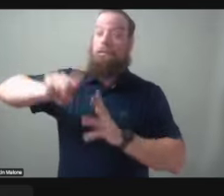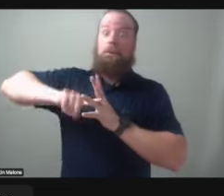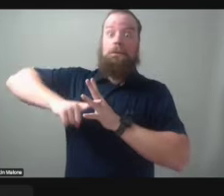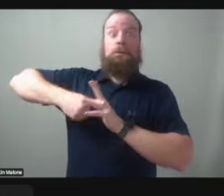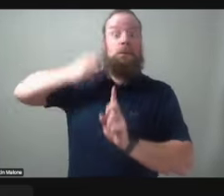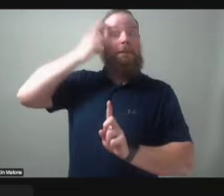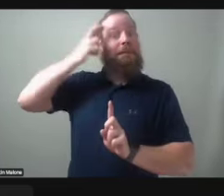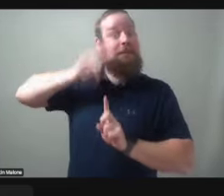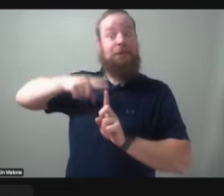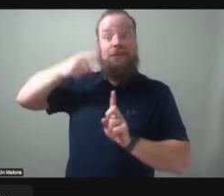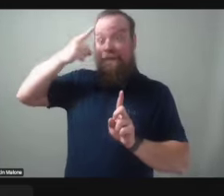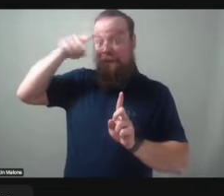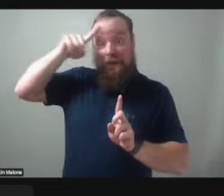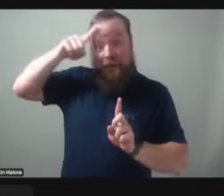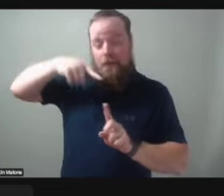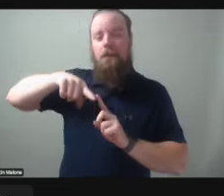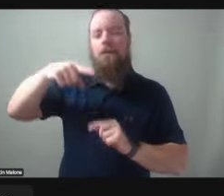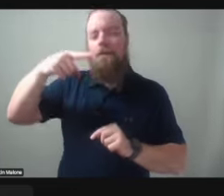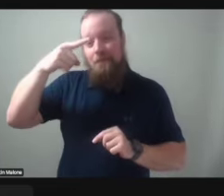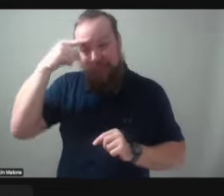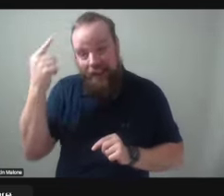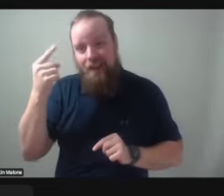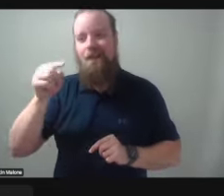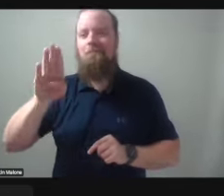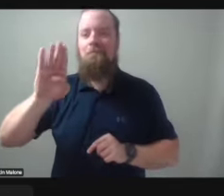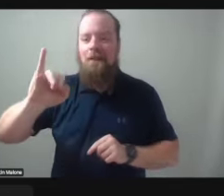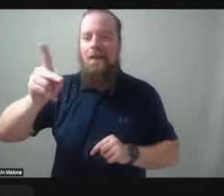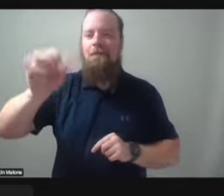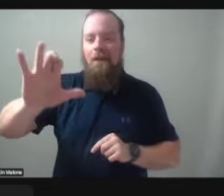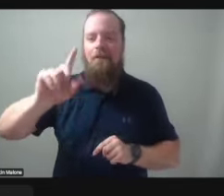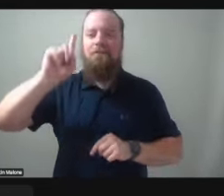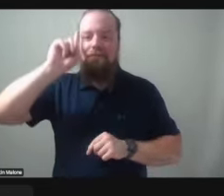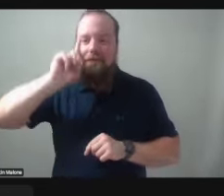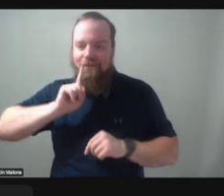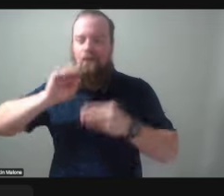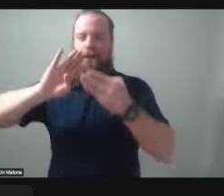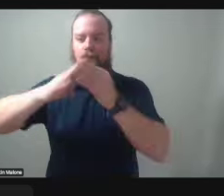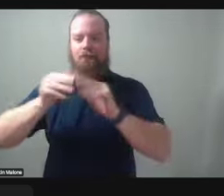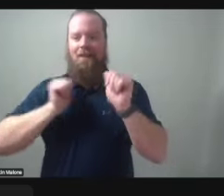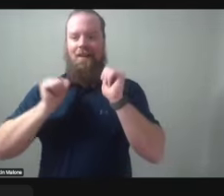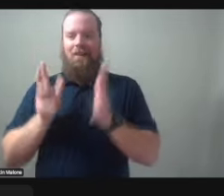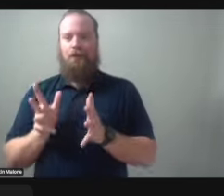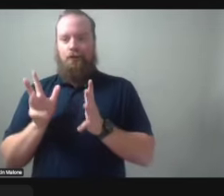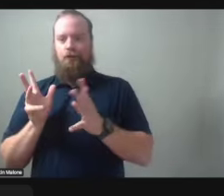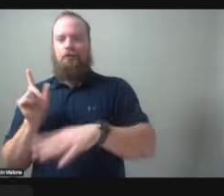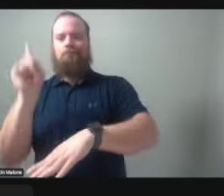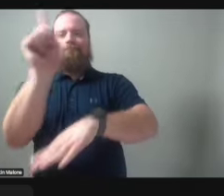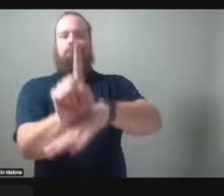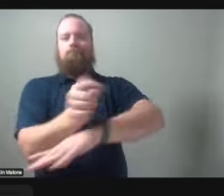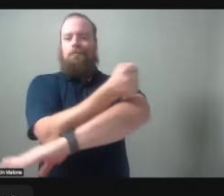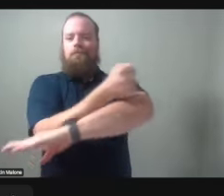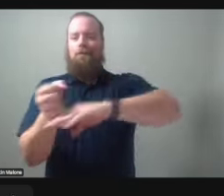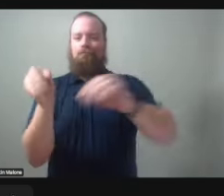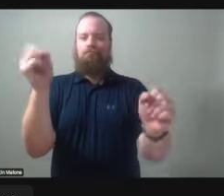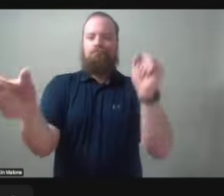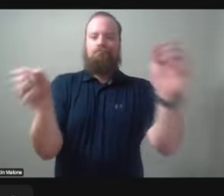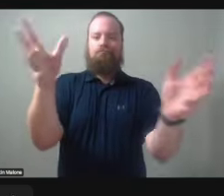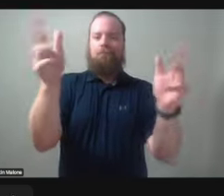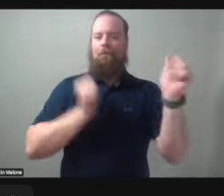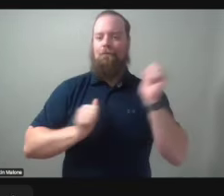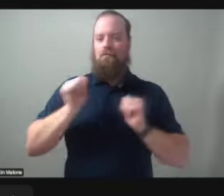that. And so the reason that this hashtag started was actually by the Black BIPOC